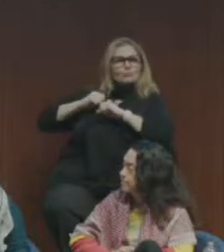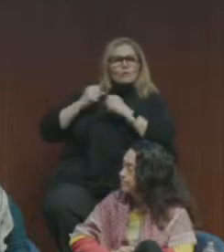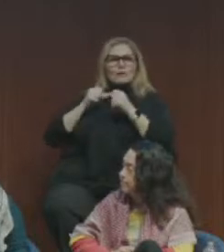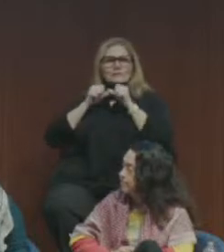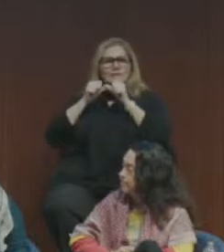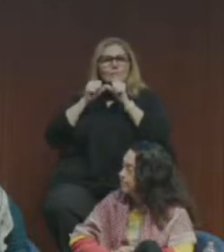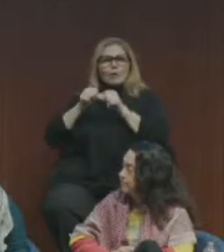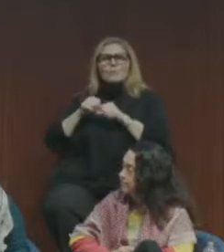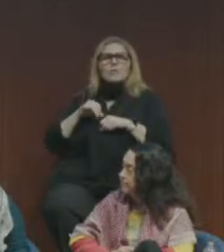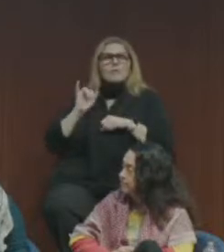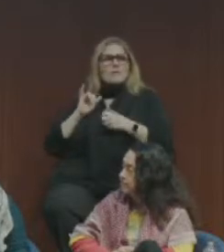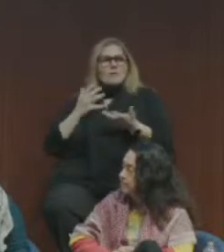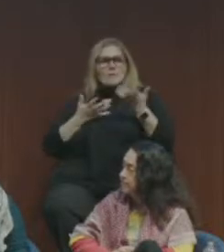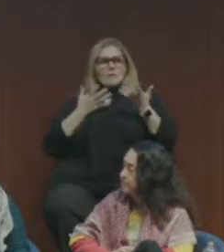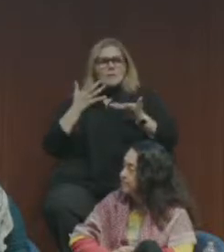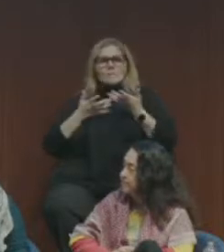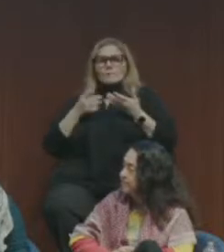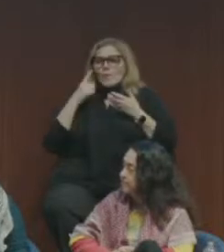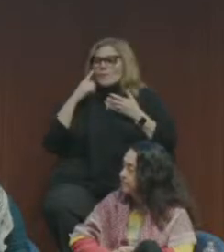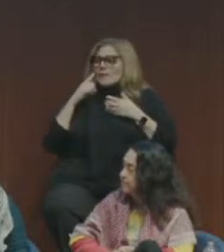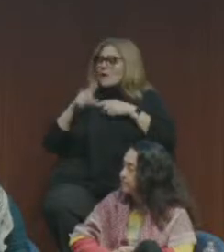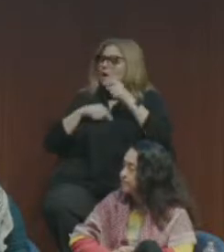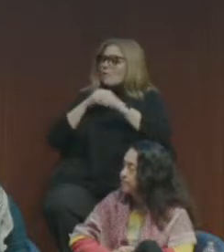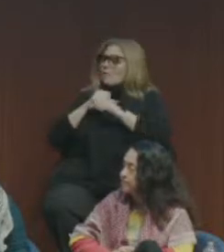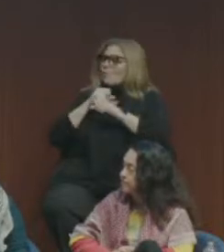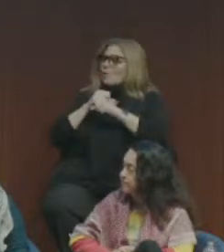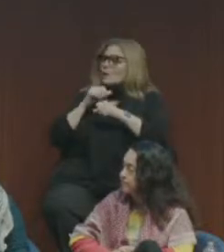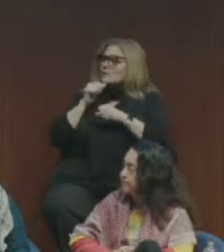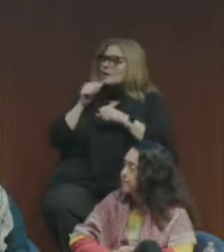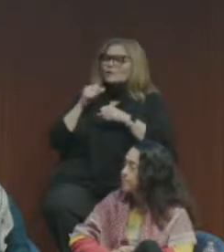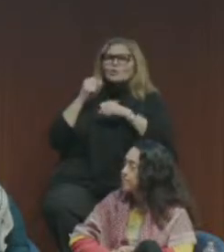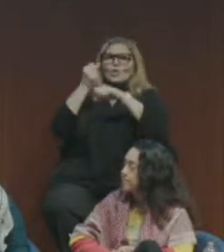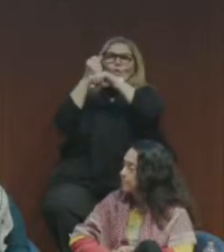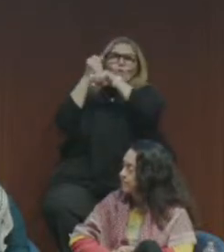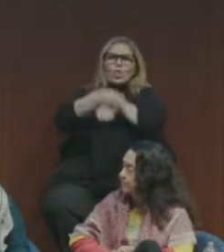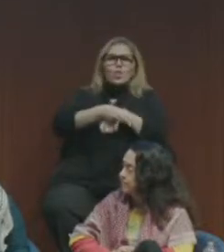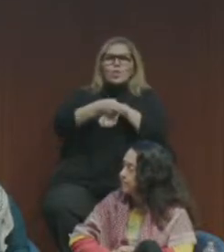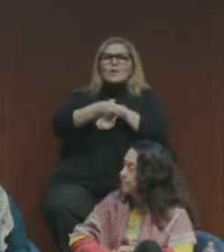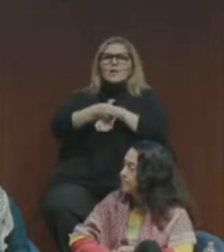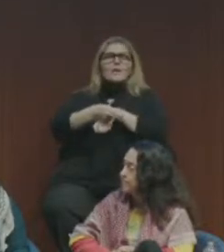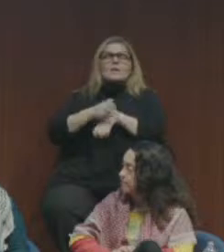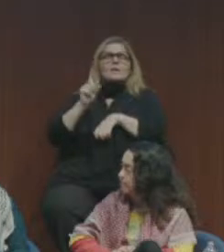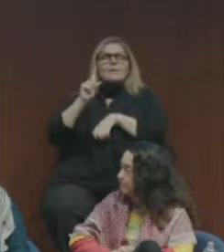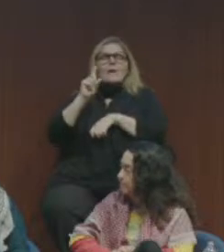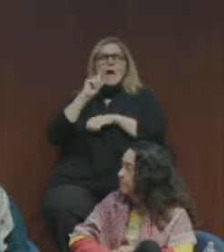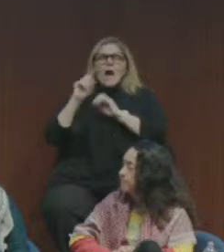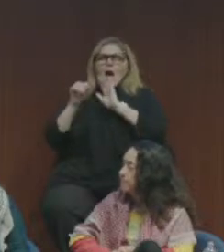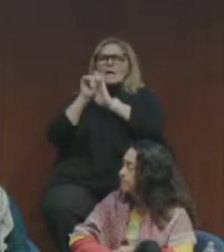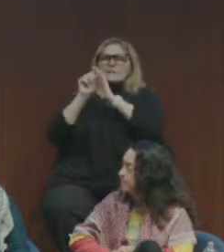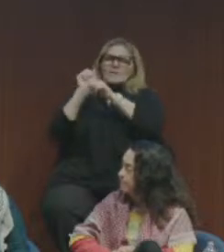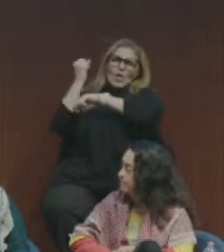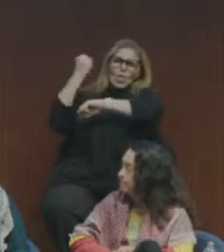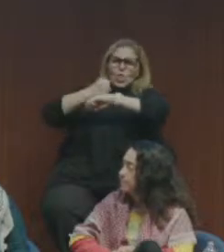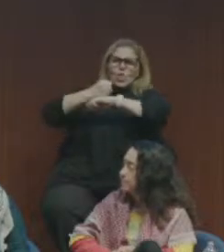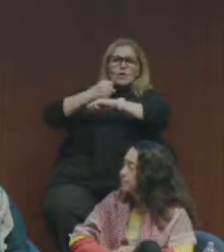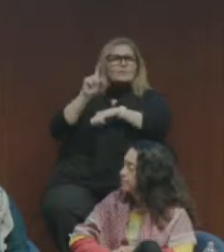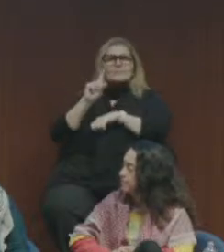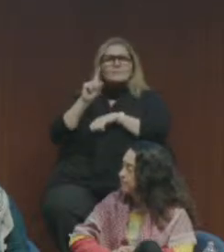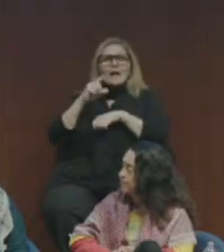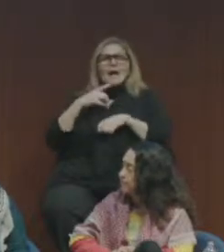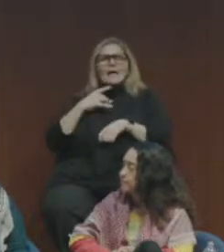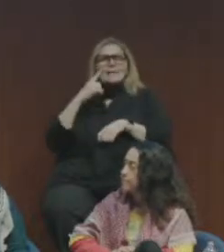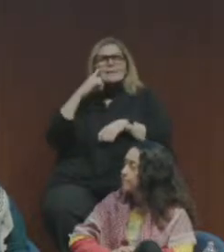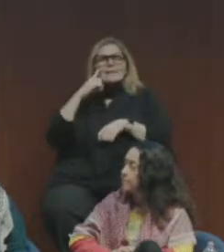think that the work that we're able to do is to not just knock down and identify and shut down spaces, but to